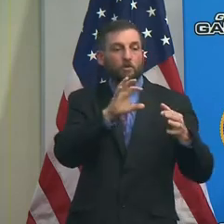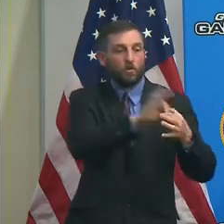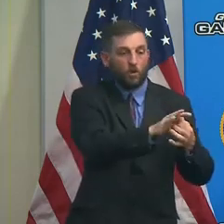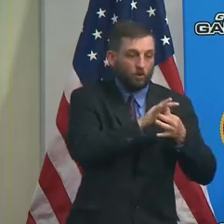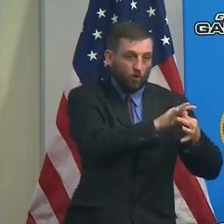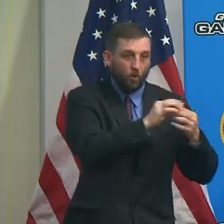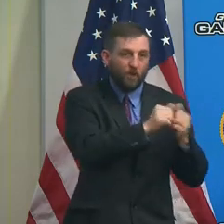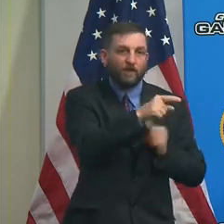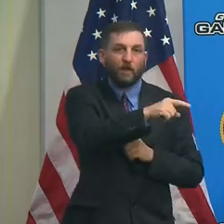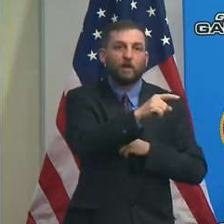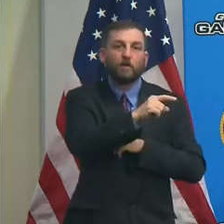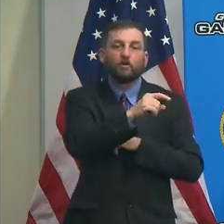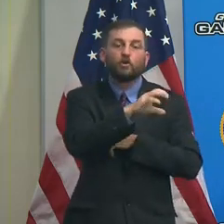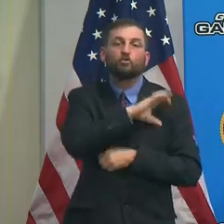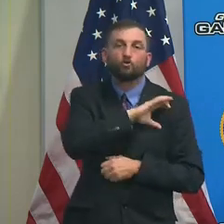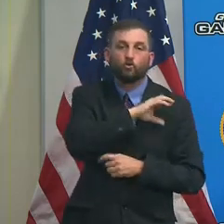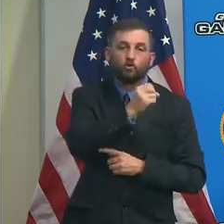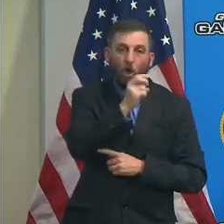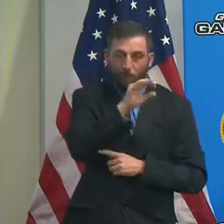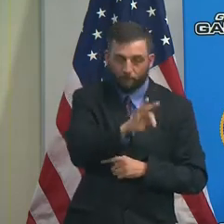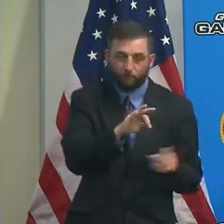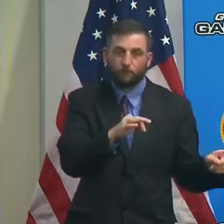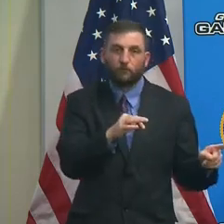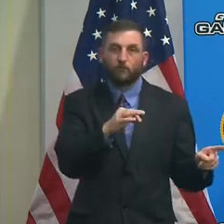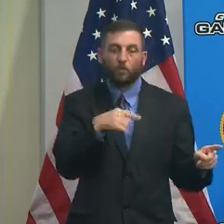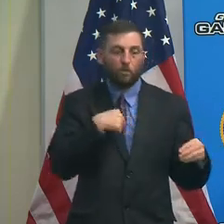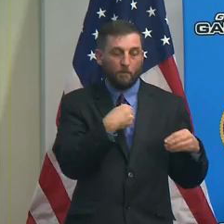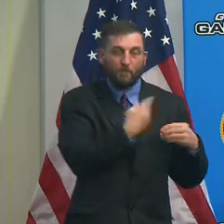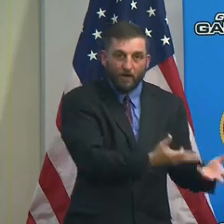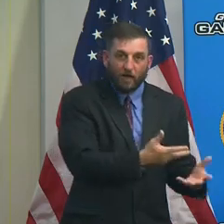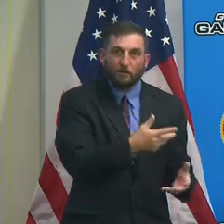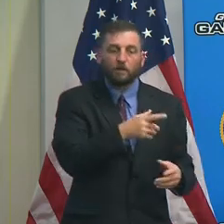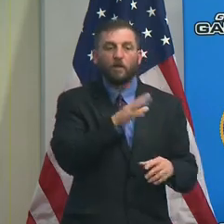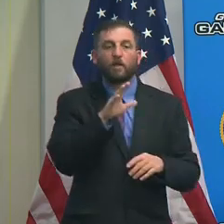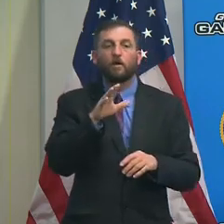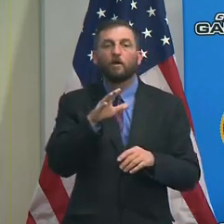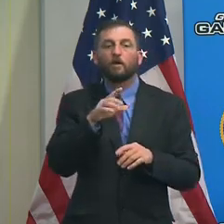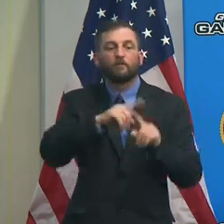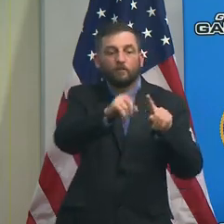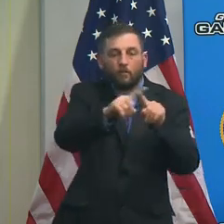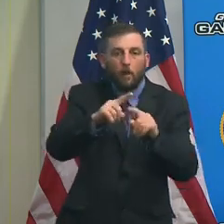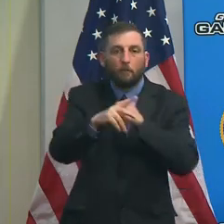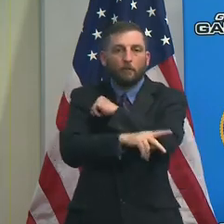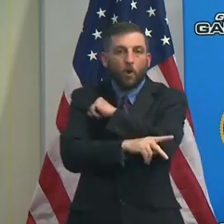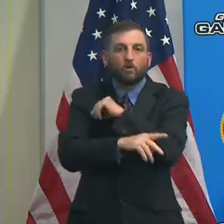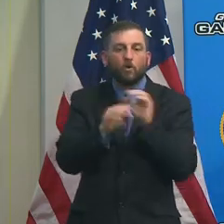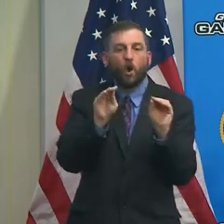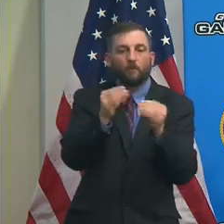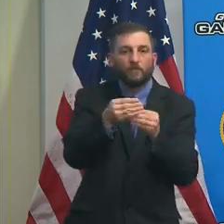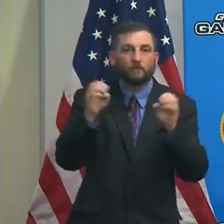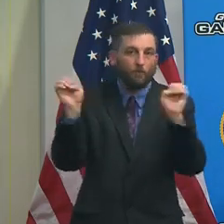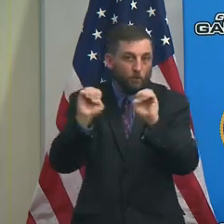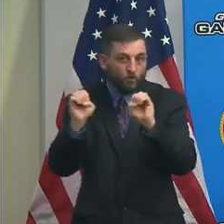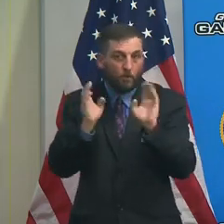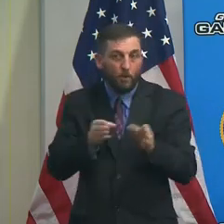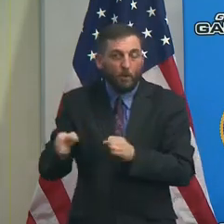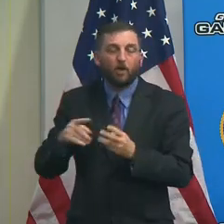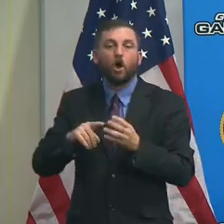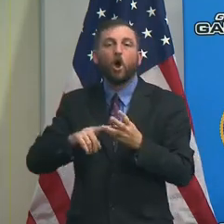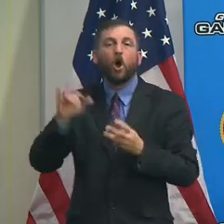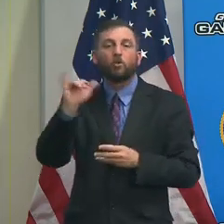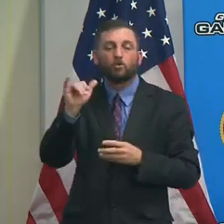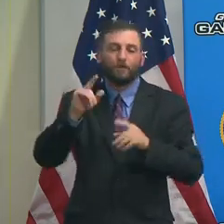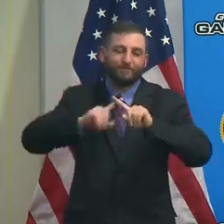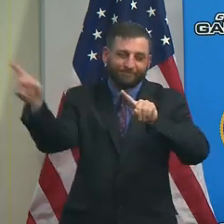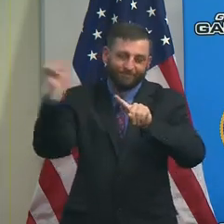Sheriff. We're there providing LNOs to various parish offices of emergency preparedness, and a whole myriad of